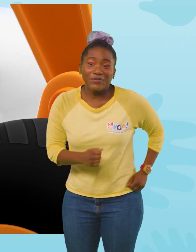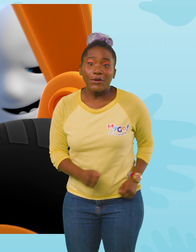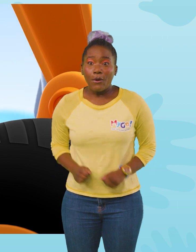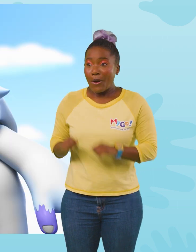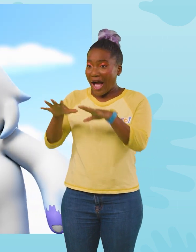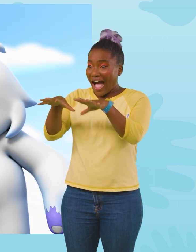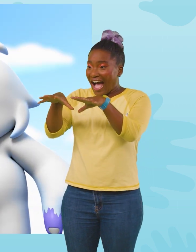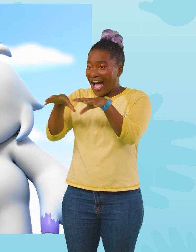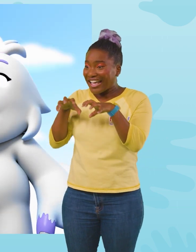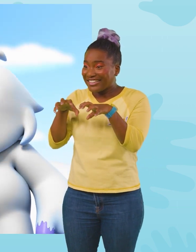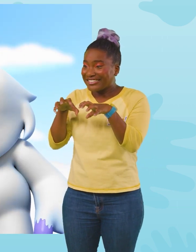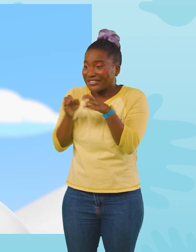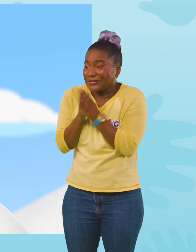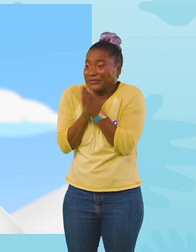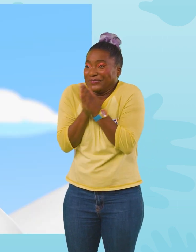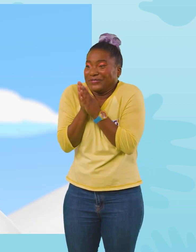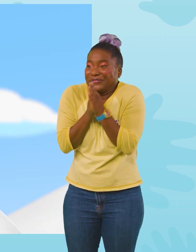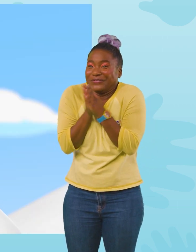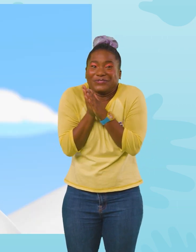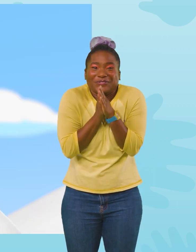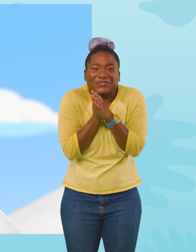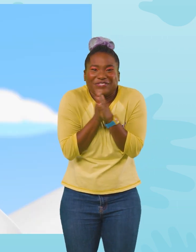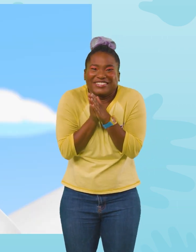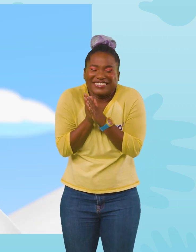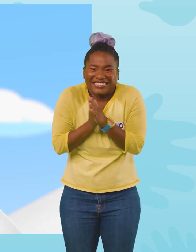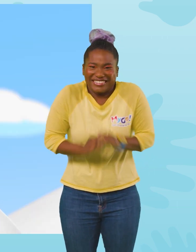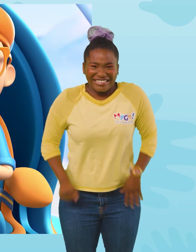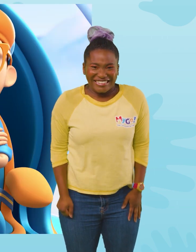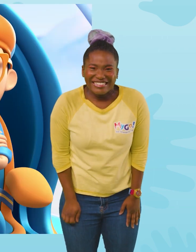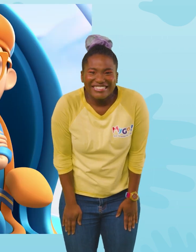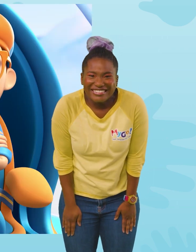Woo! Ice!